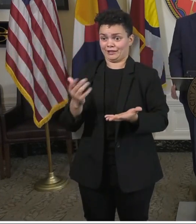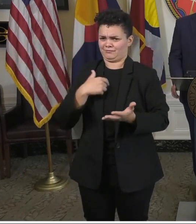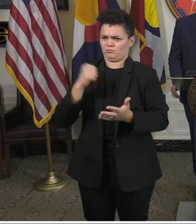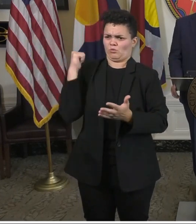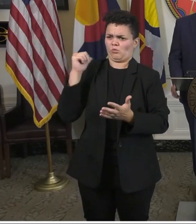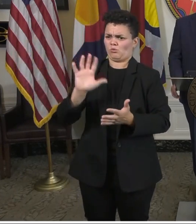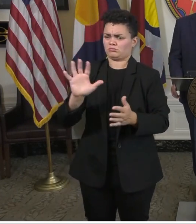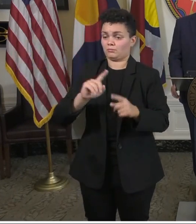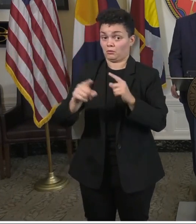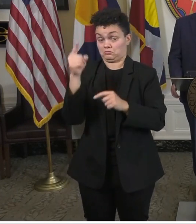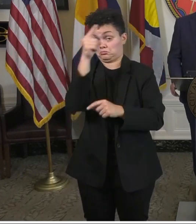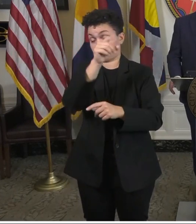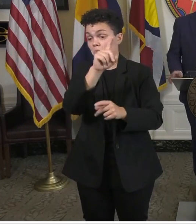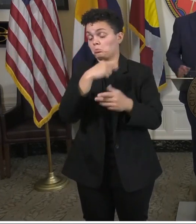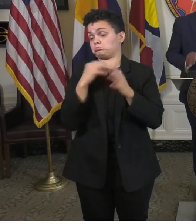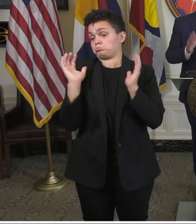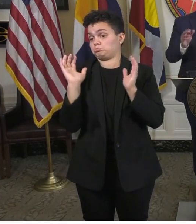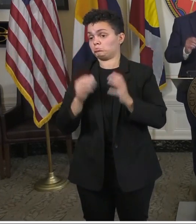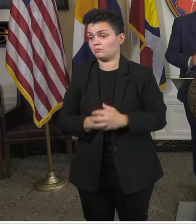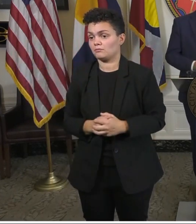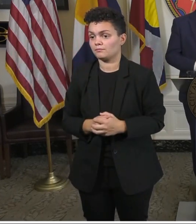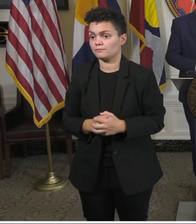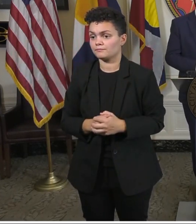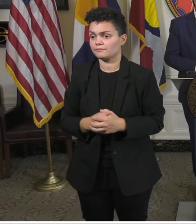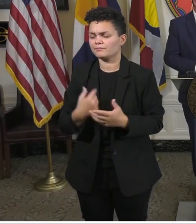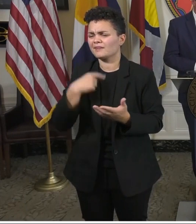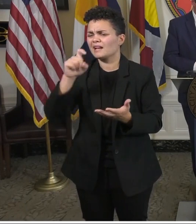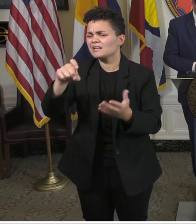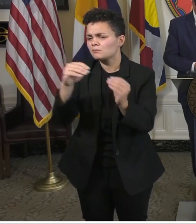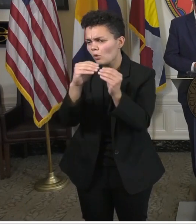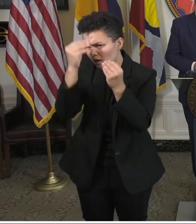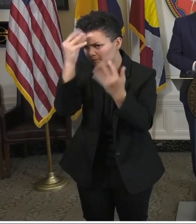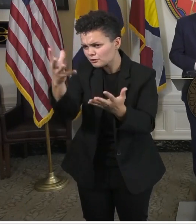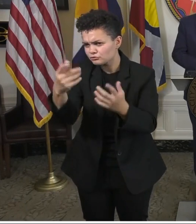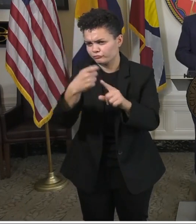look into more, get a little bit more information before I just jump to that conclusion.